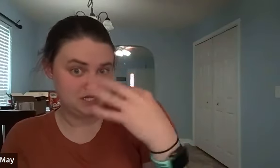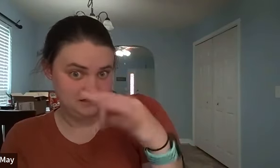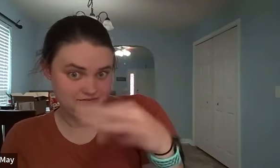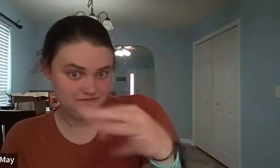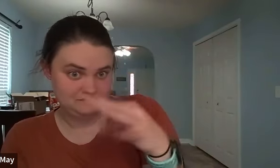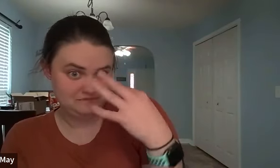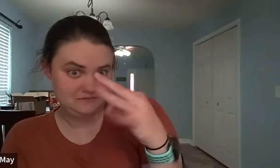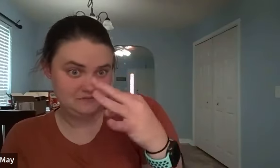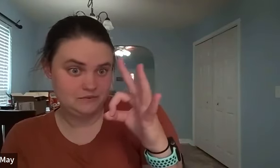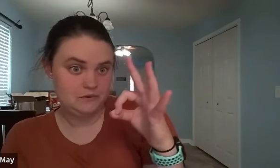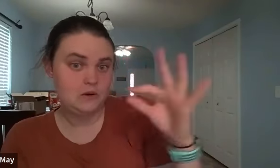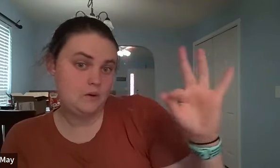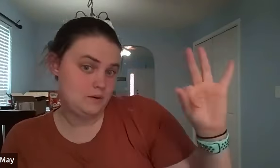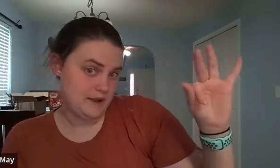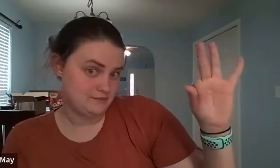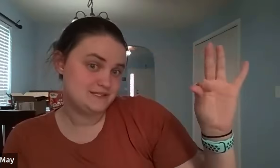shake or bounce.